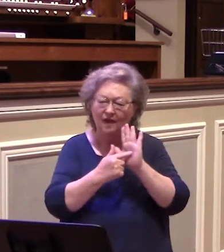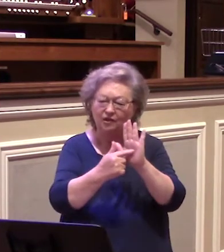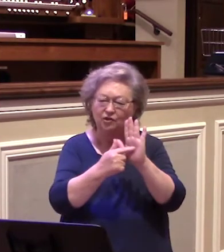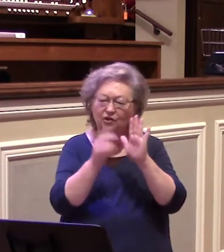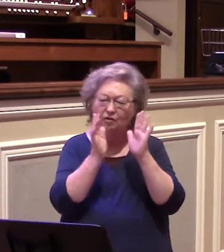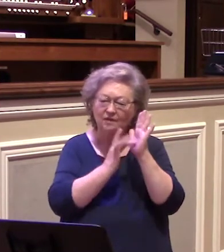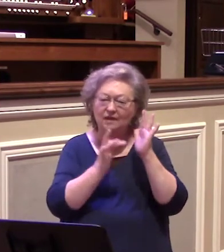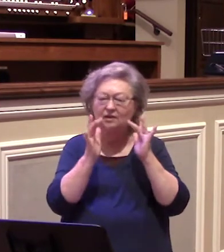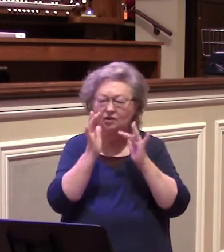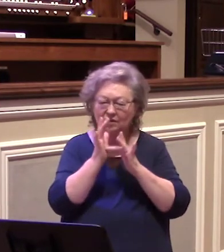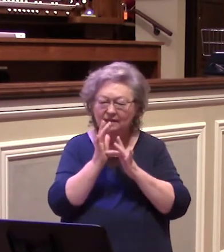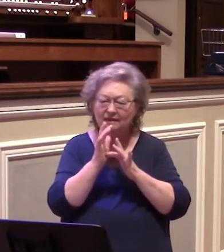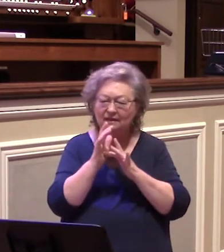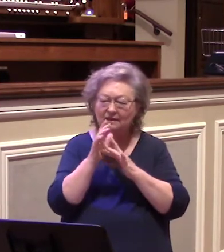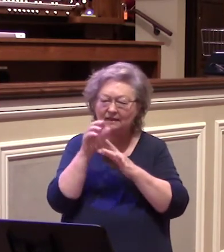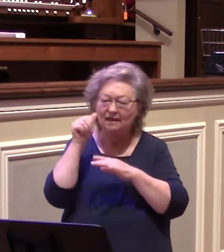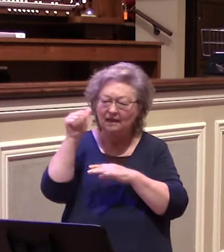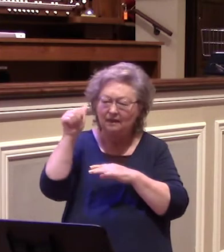apart for us,